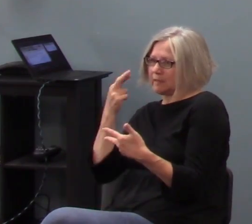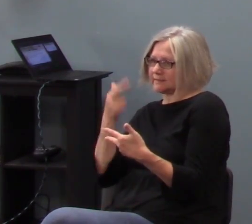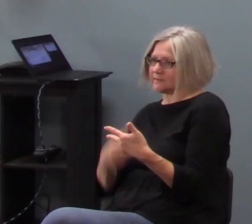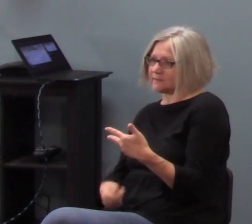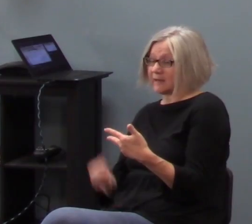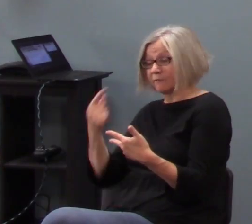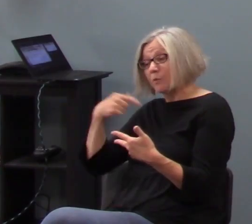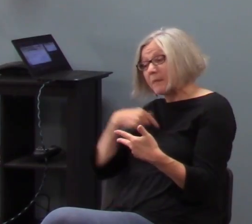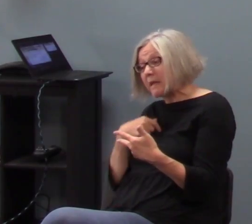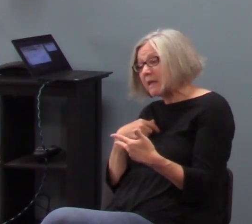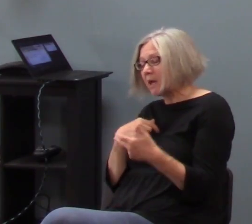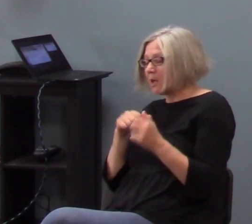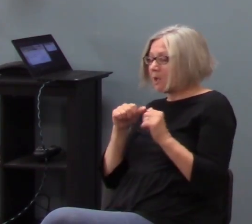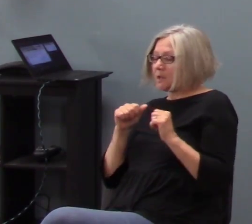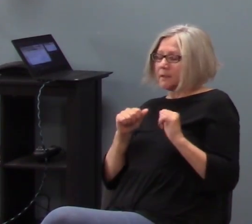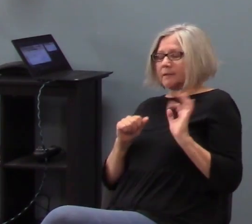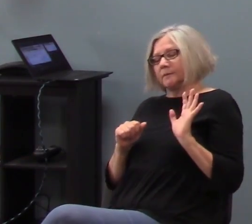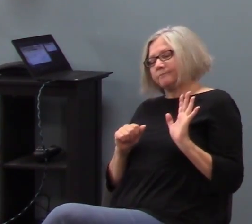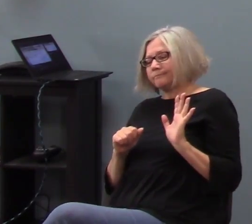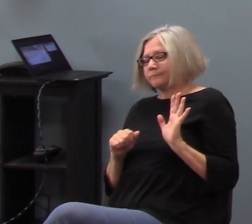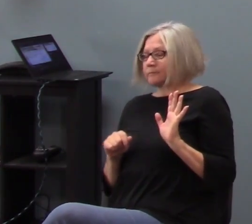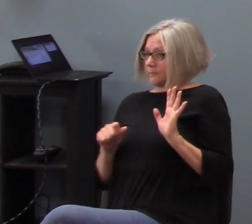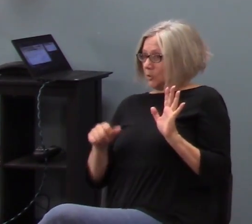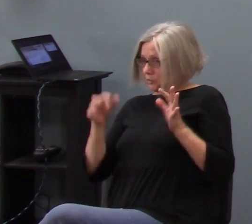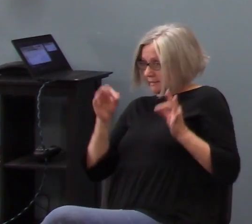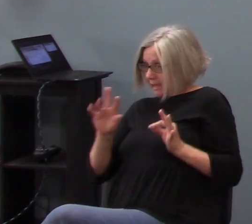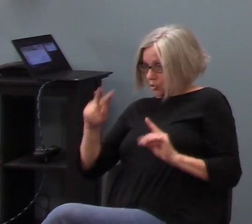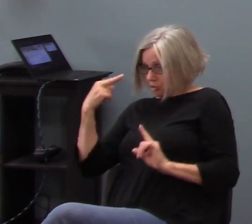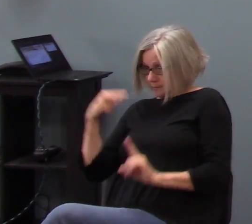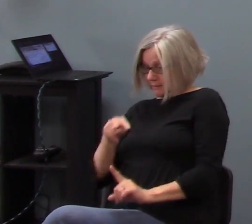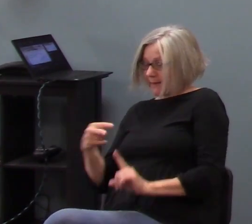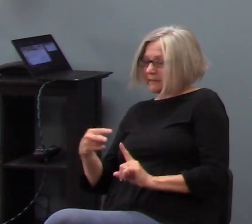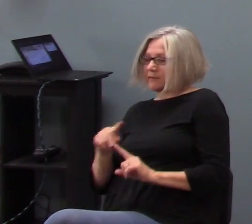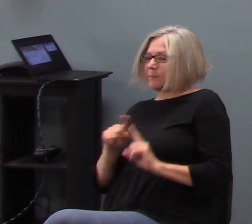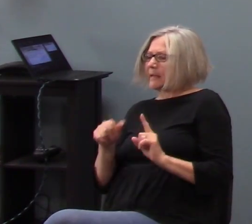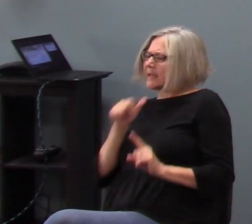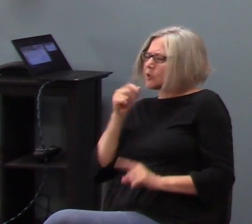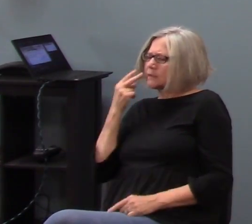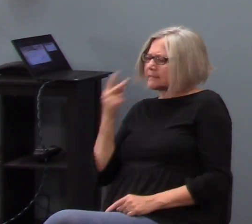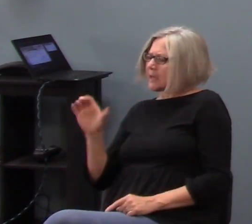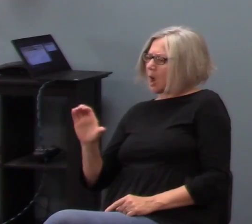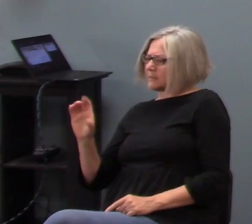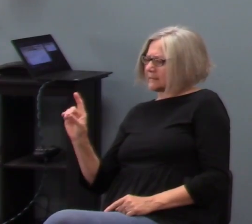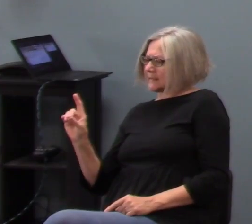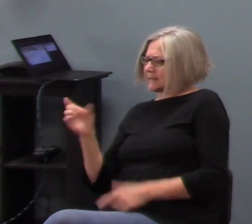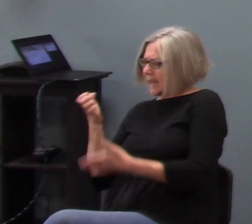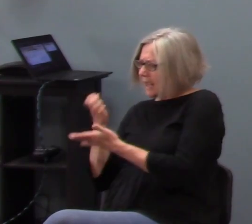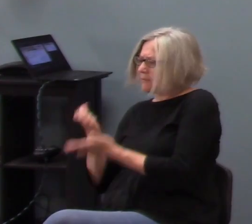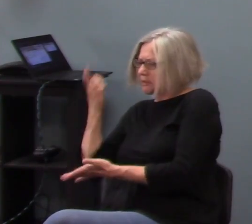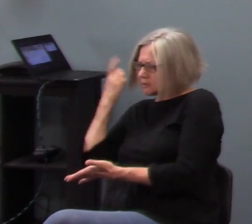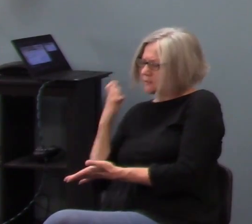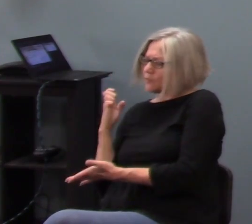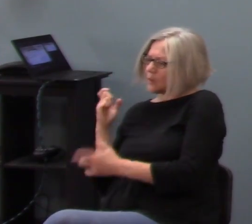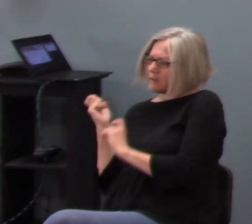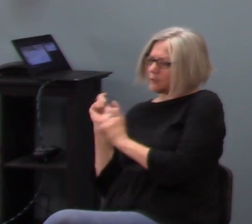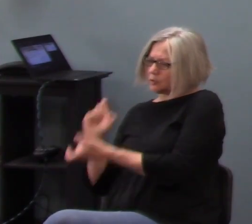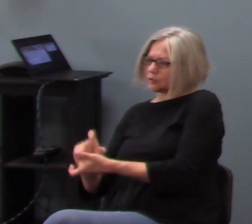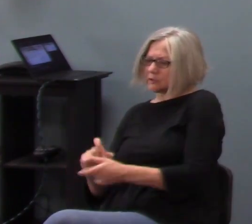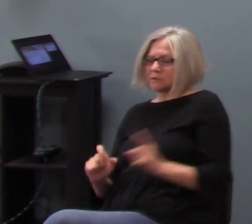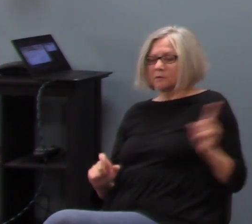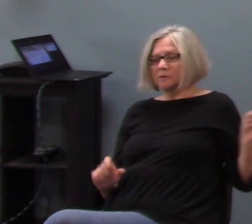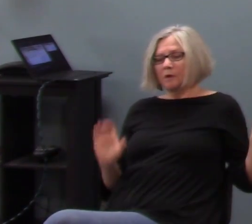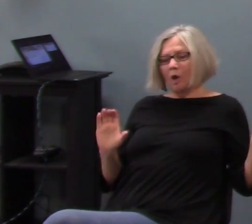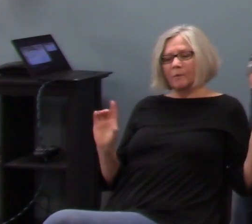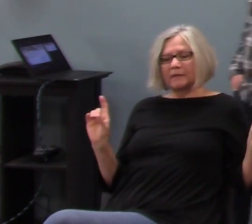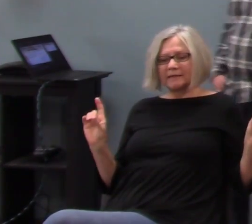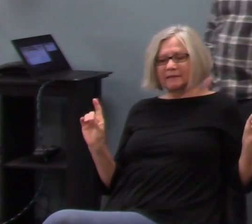me, you can decide how you want to look at it. But I don't actually see common descent as being evidence for evolution. Wouldn't common descent,